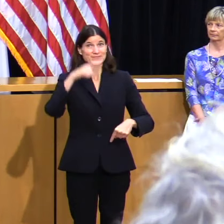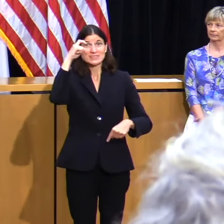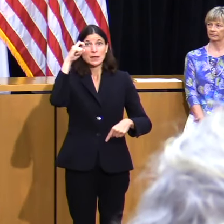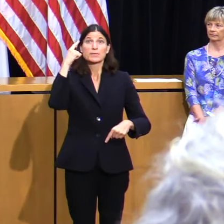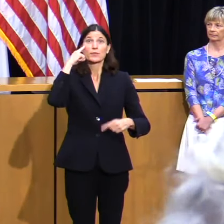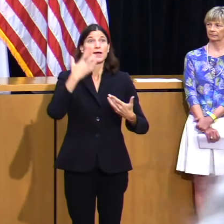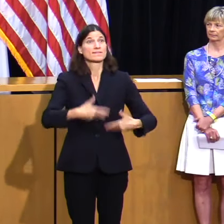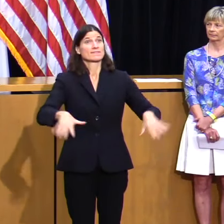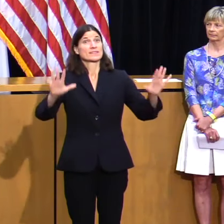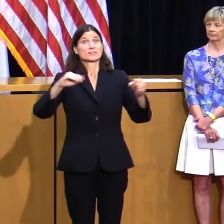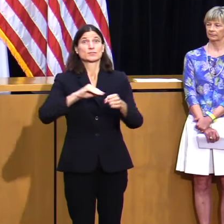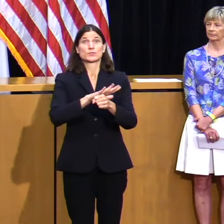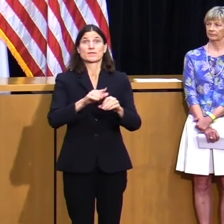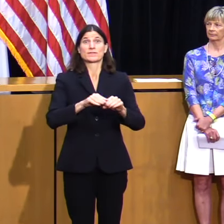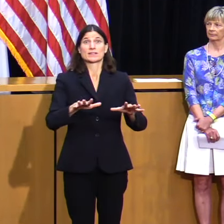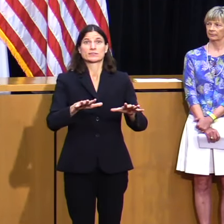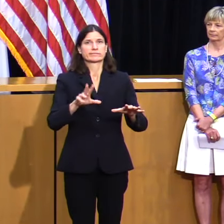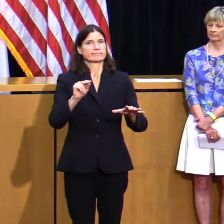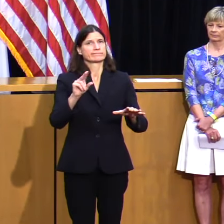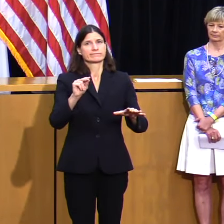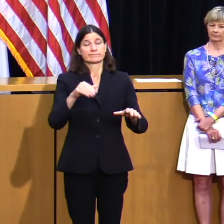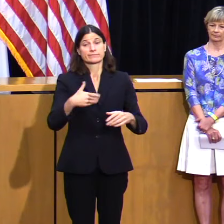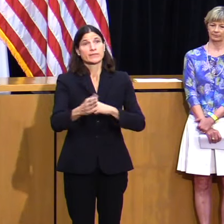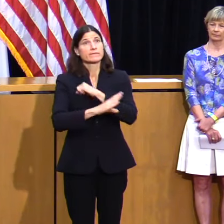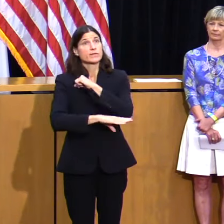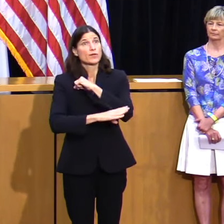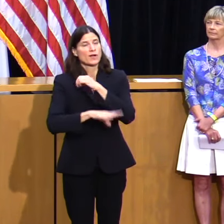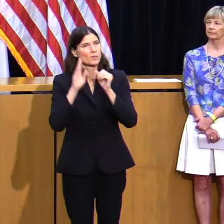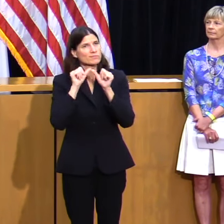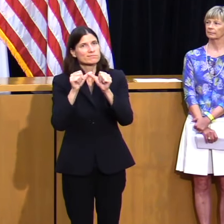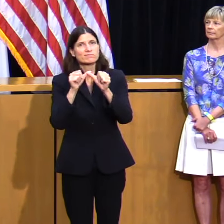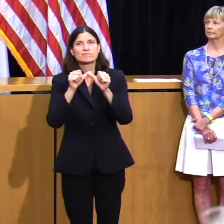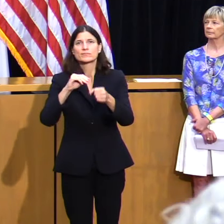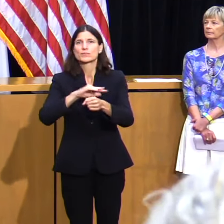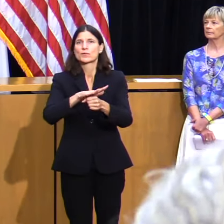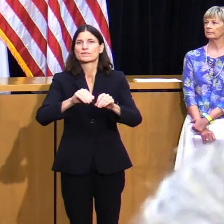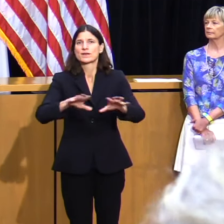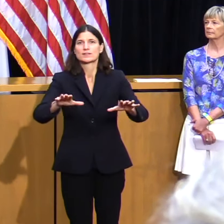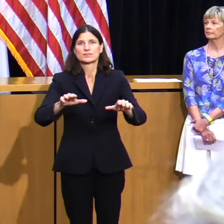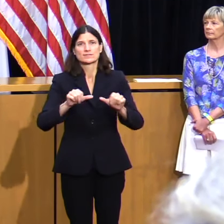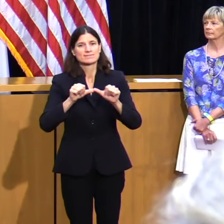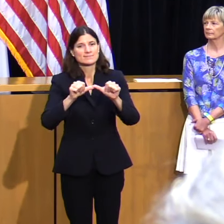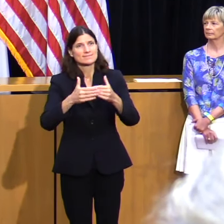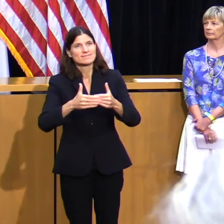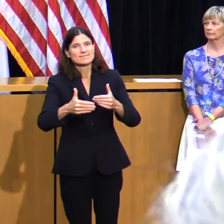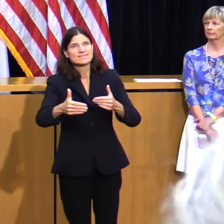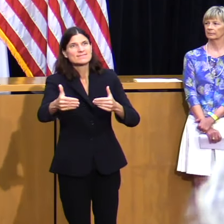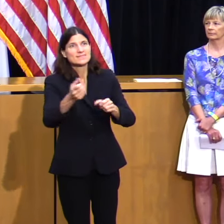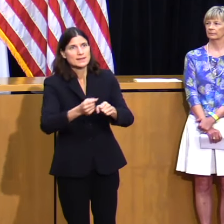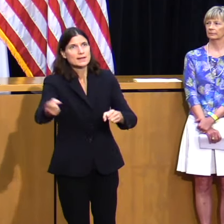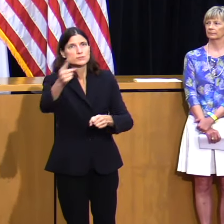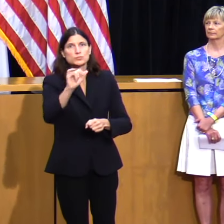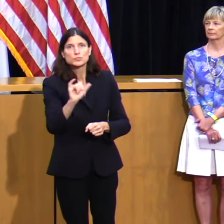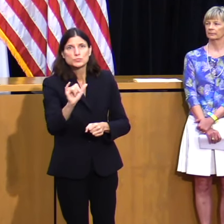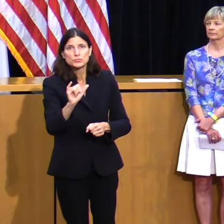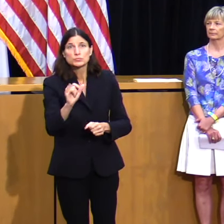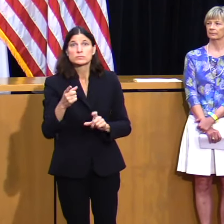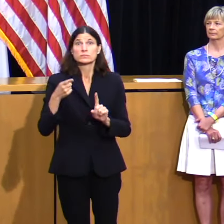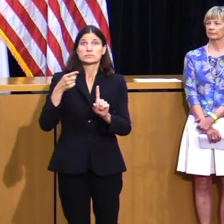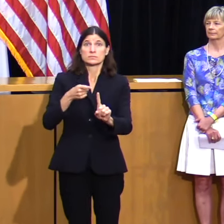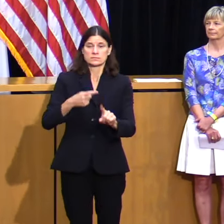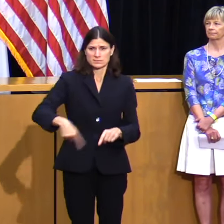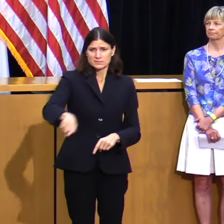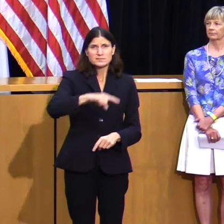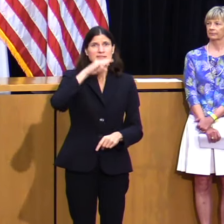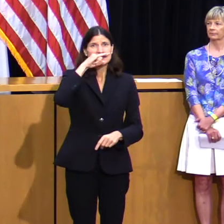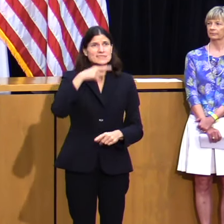to do what we need to do for kids here in the Commonwealth, especially when it comes to their social development and their education.